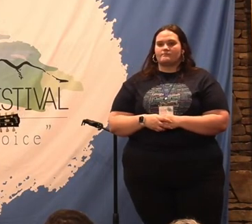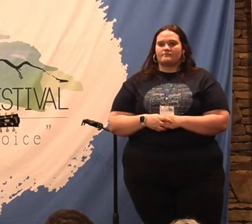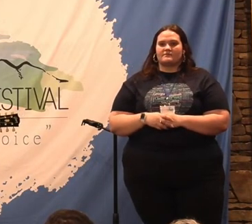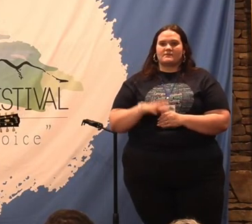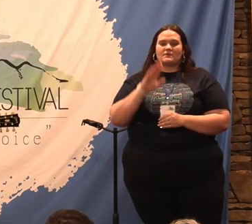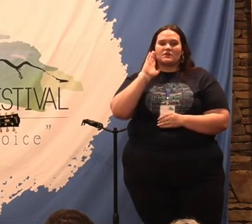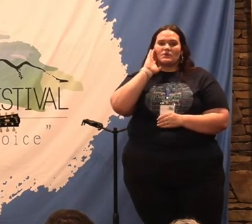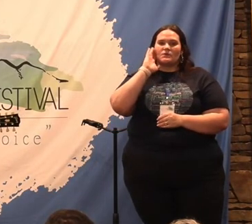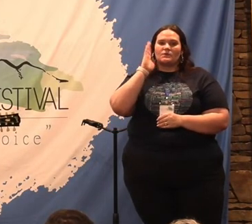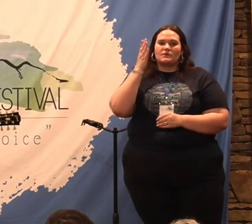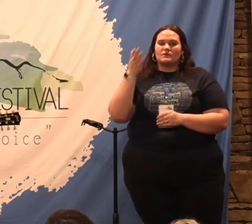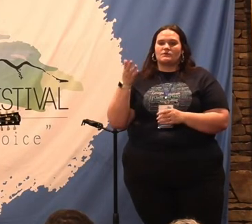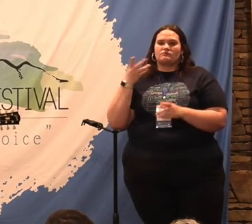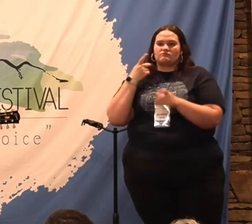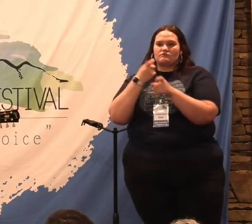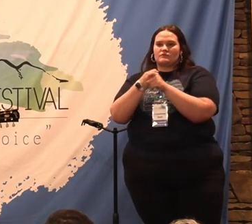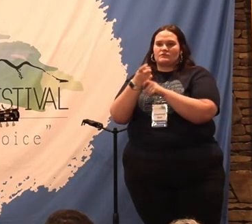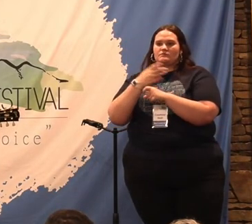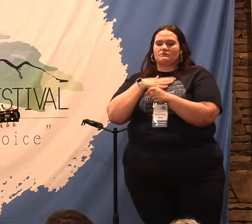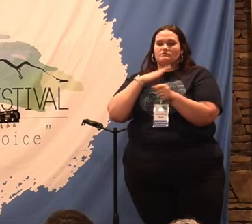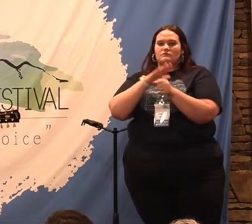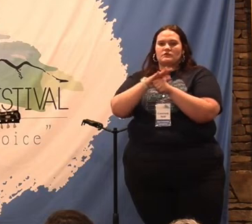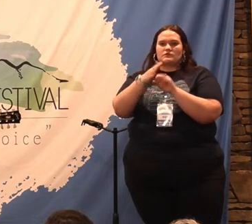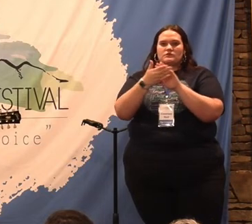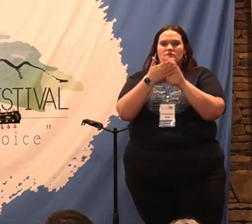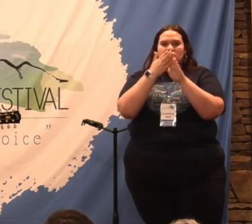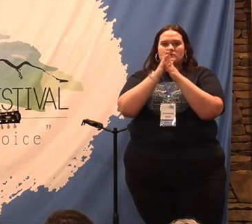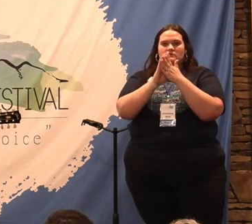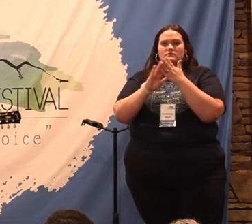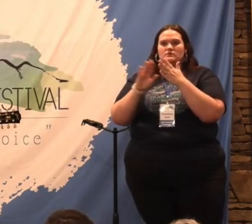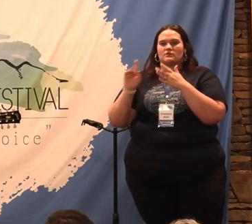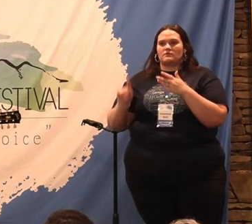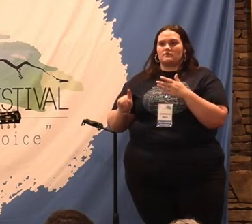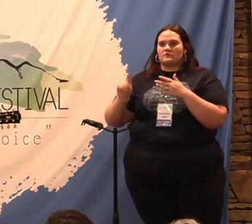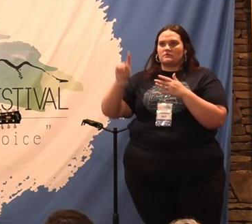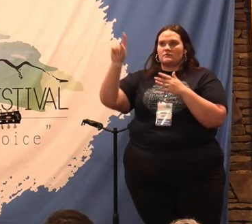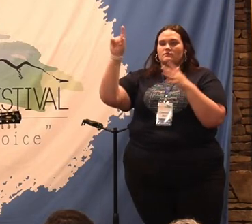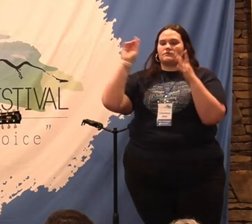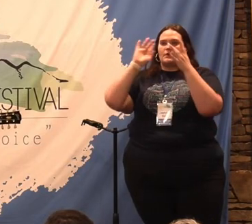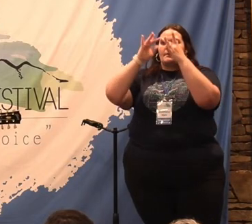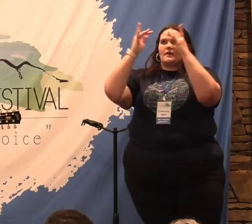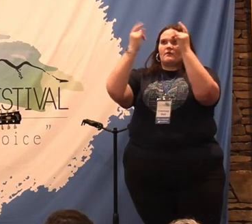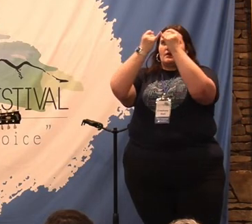are gonna eat it all right up to the power